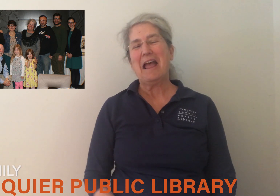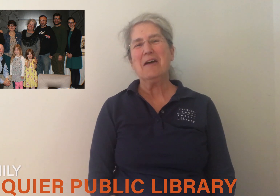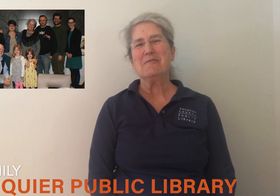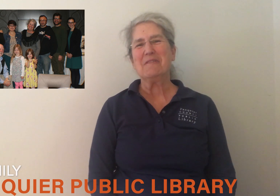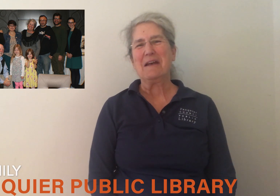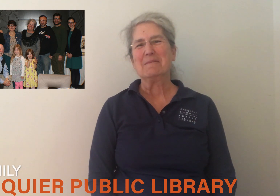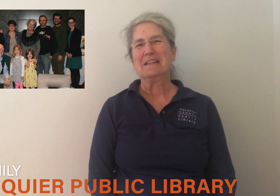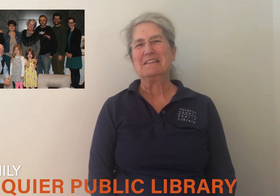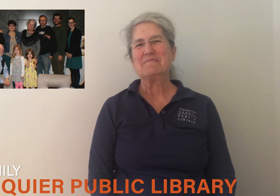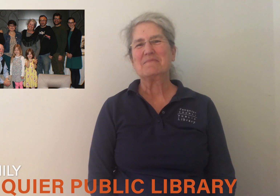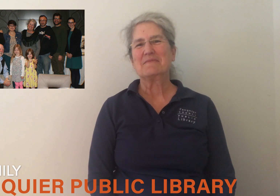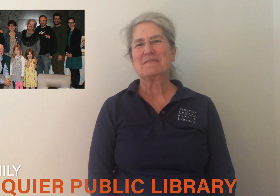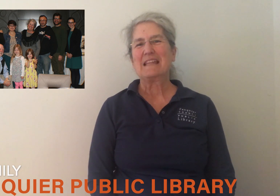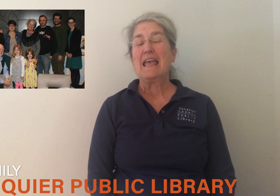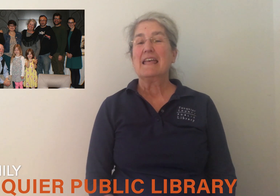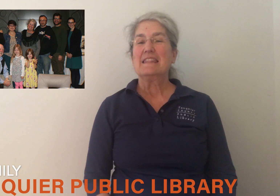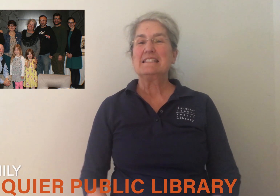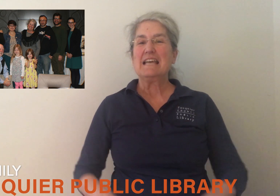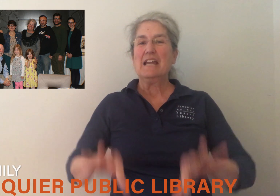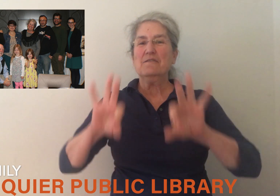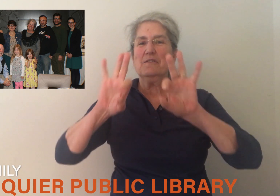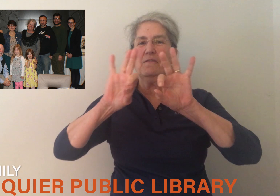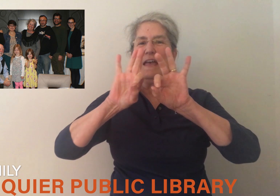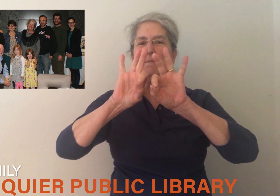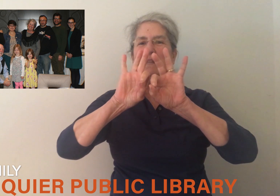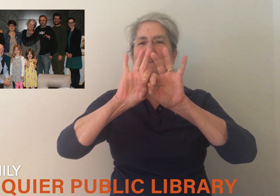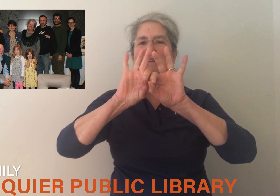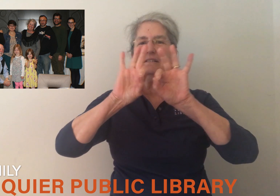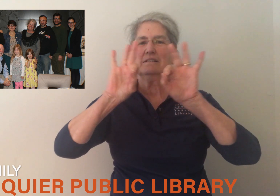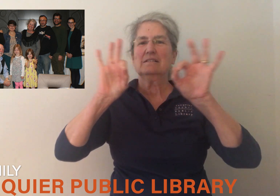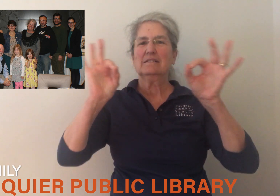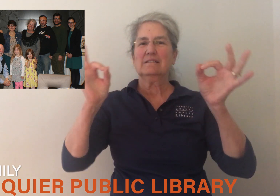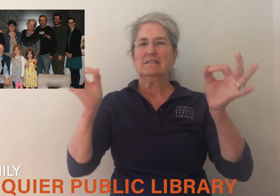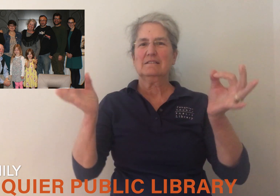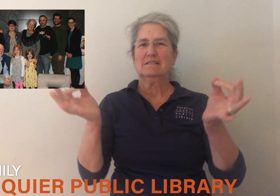our family. The sign for family